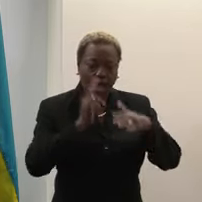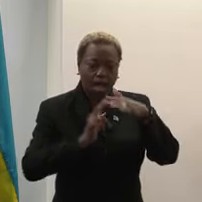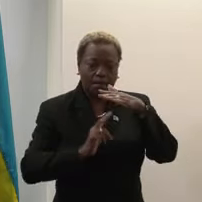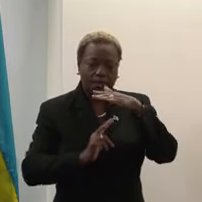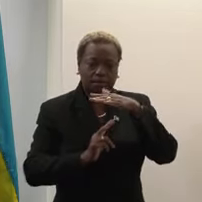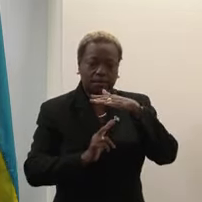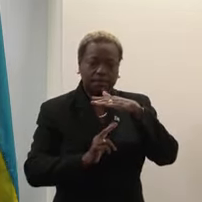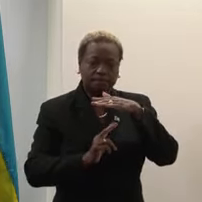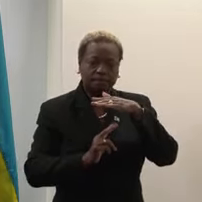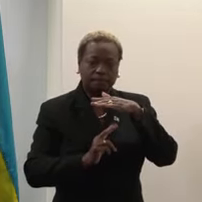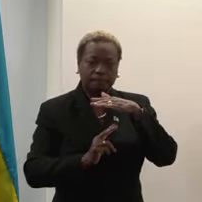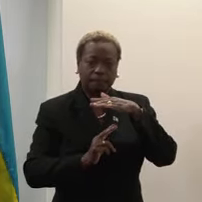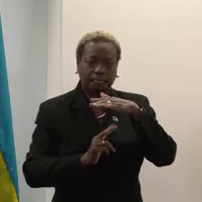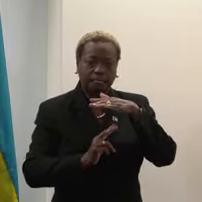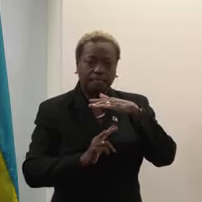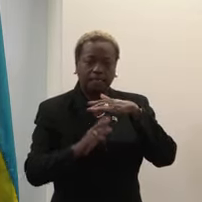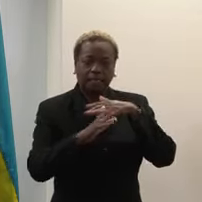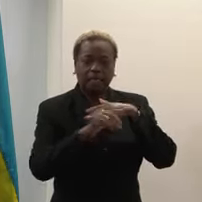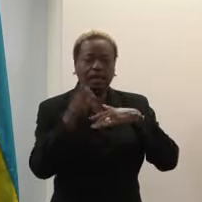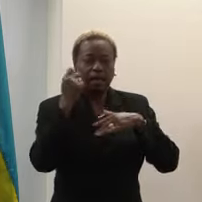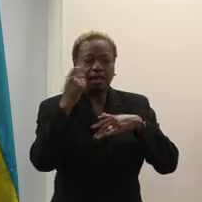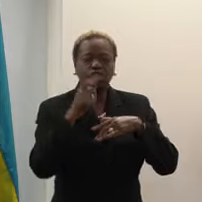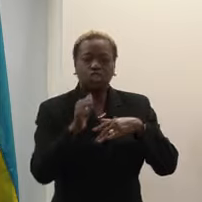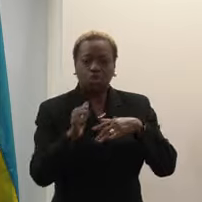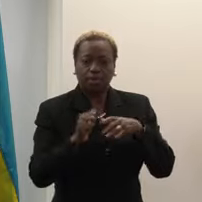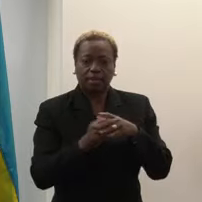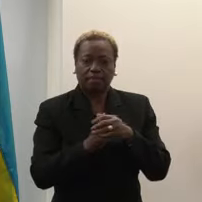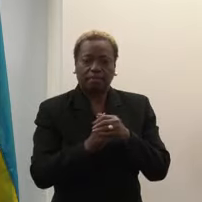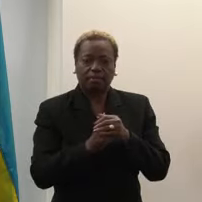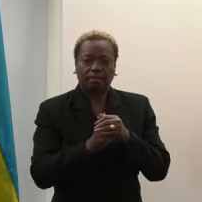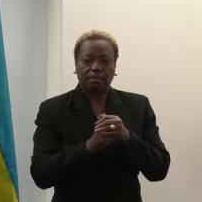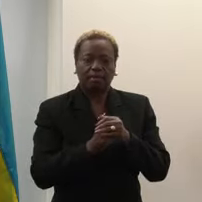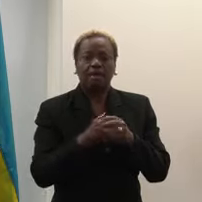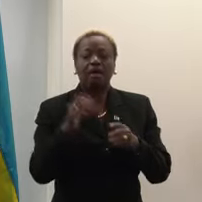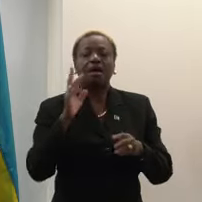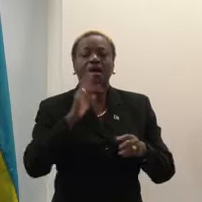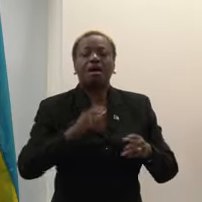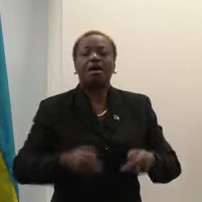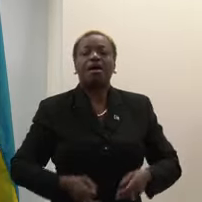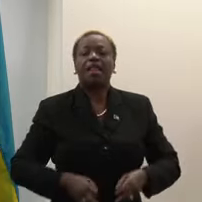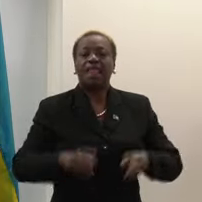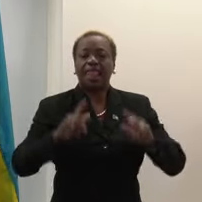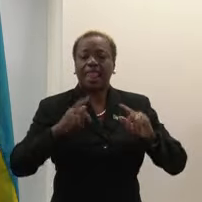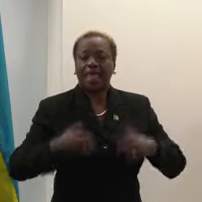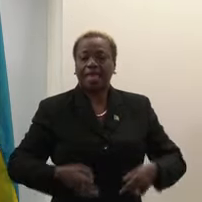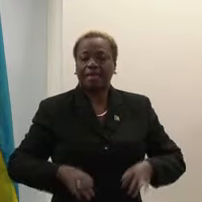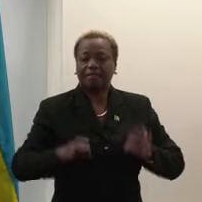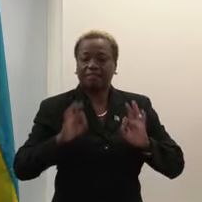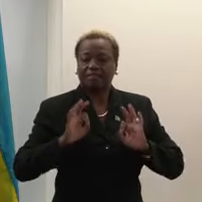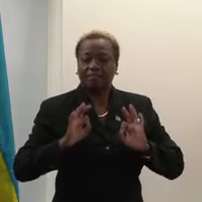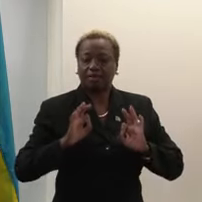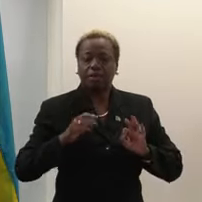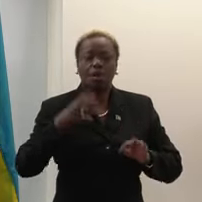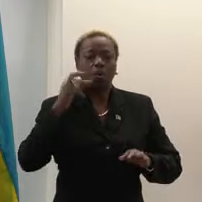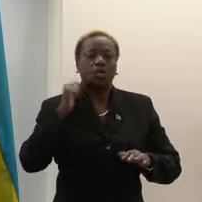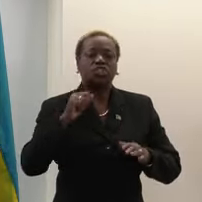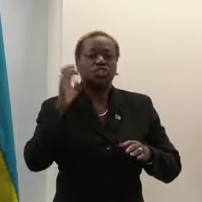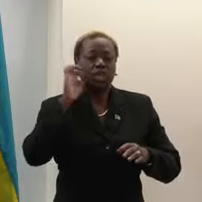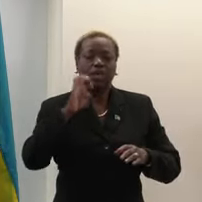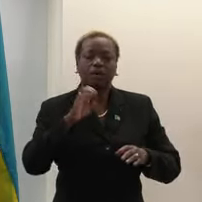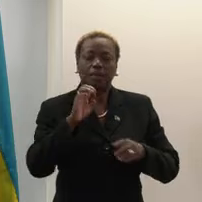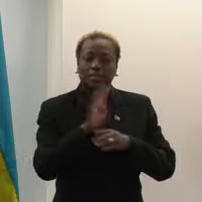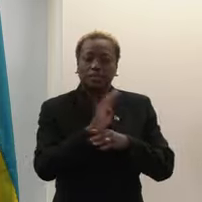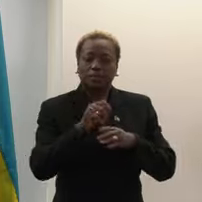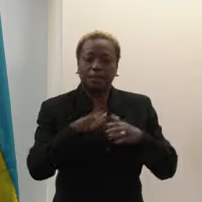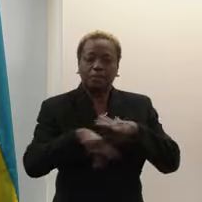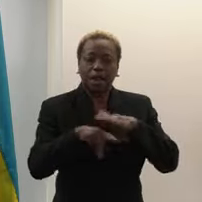humble, and unassuming. Her life vocation was a primary school teacher in the